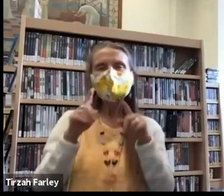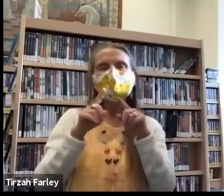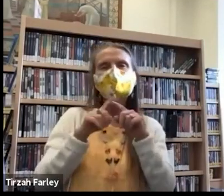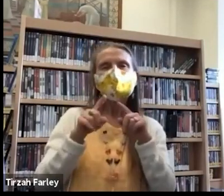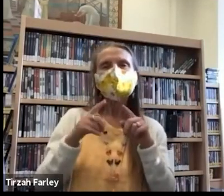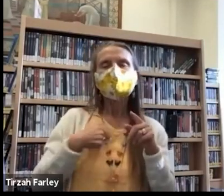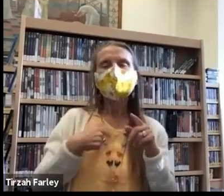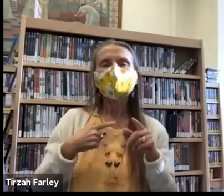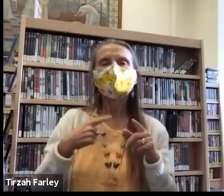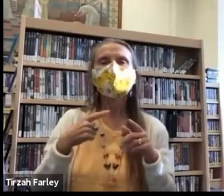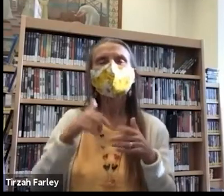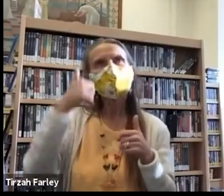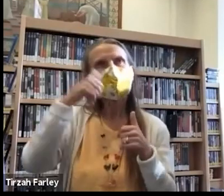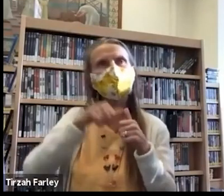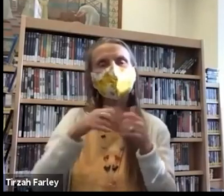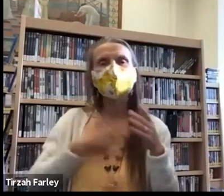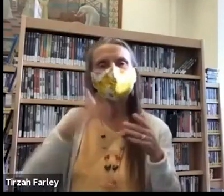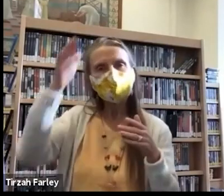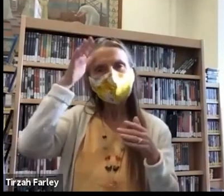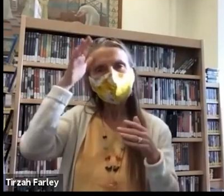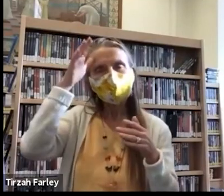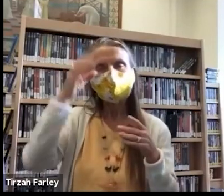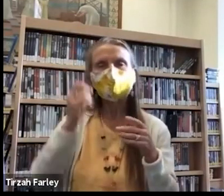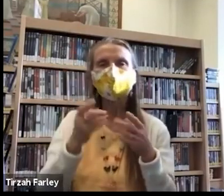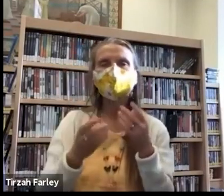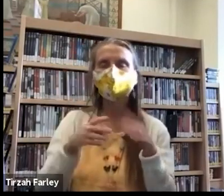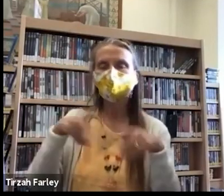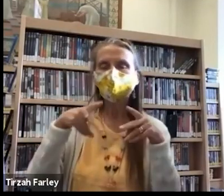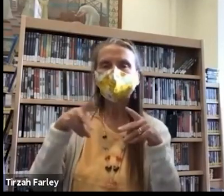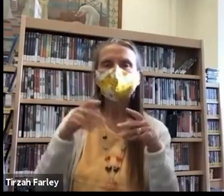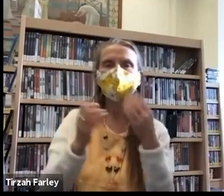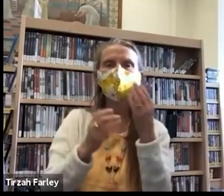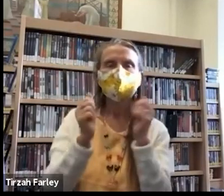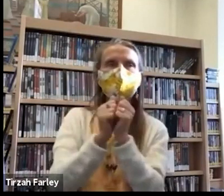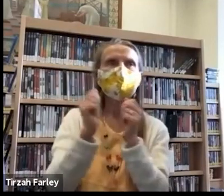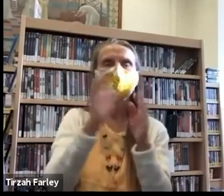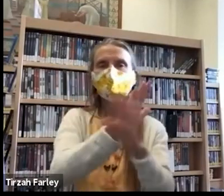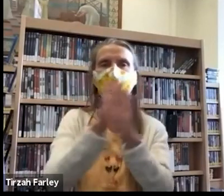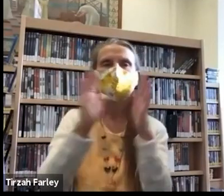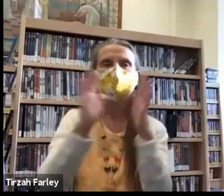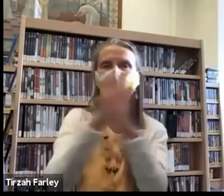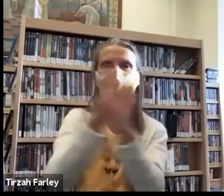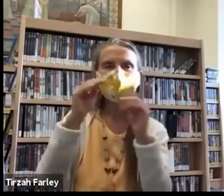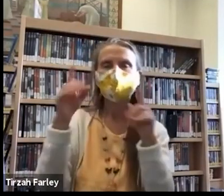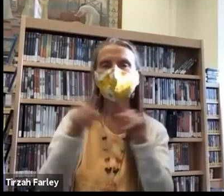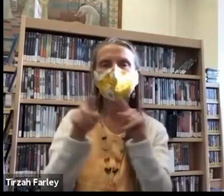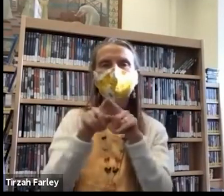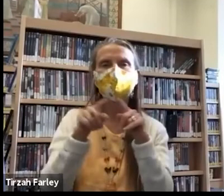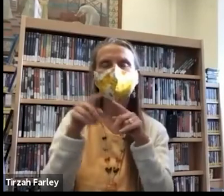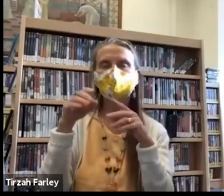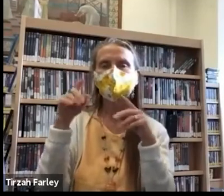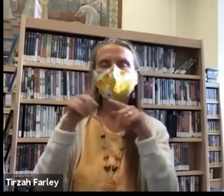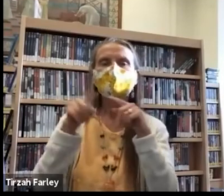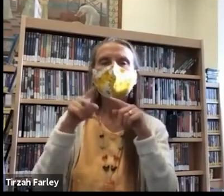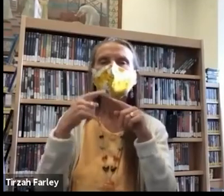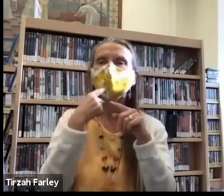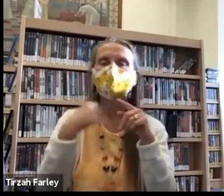cake together. My dad made up different manipulating stories with my hands. He